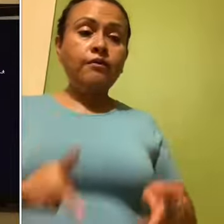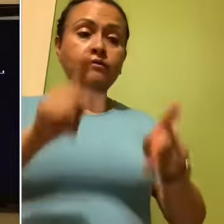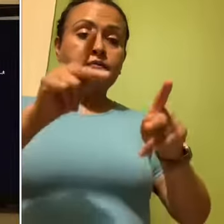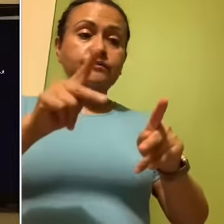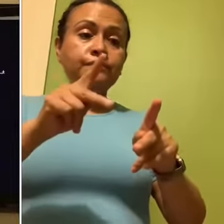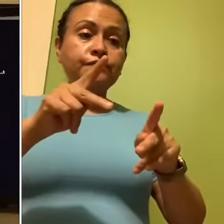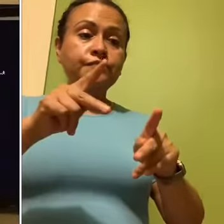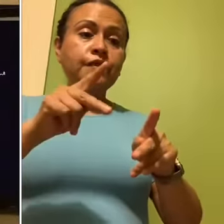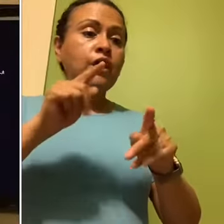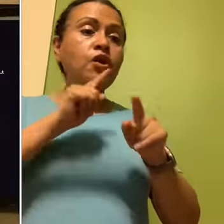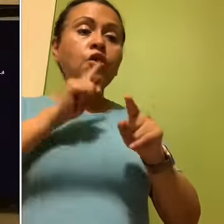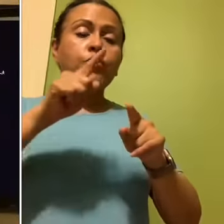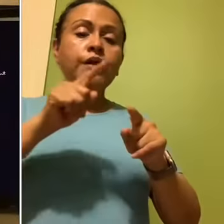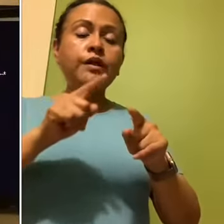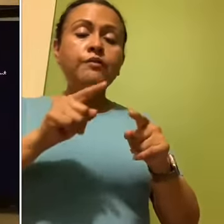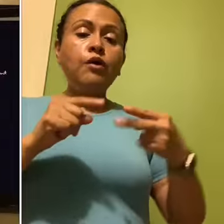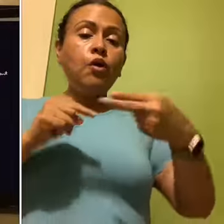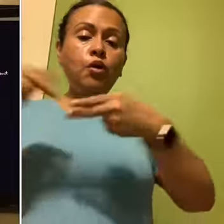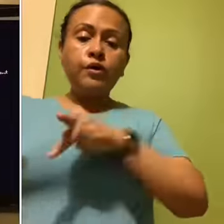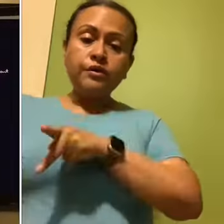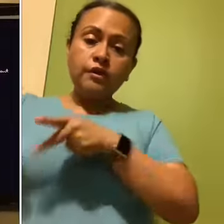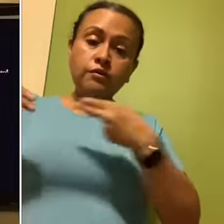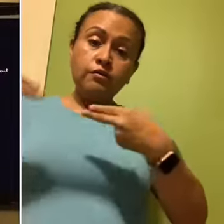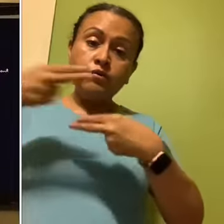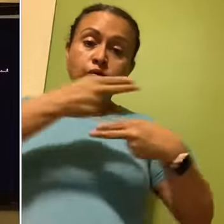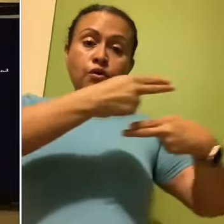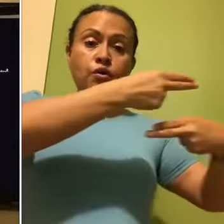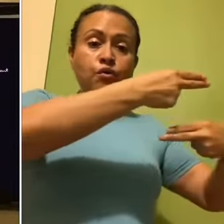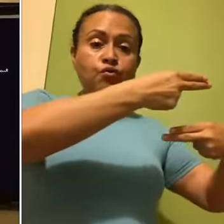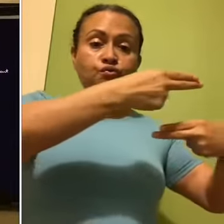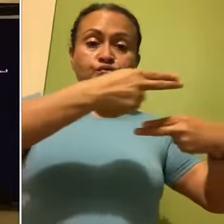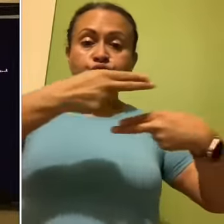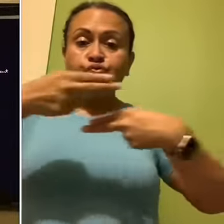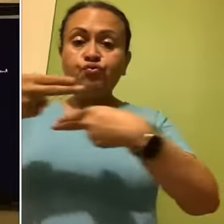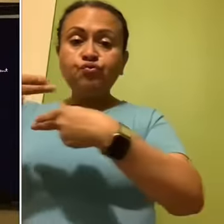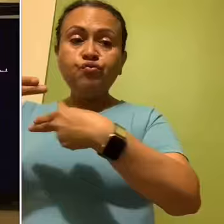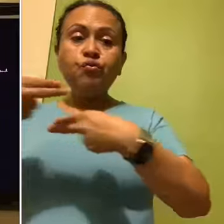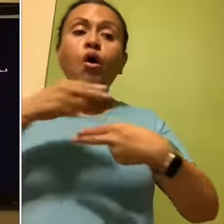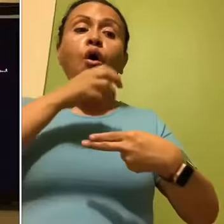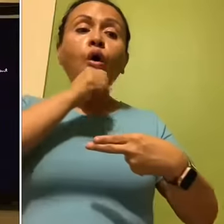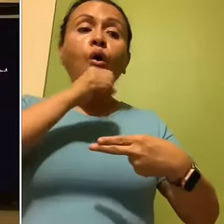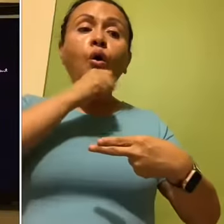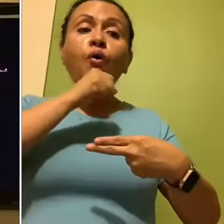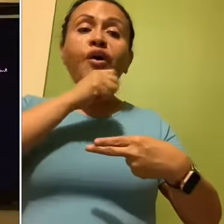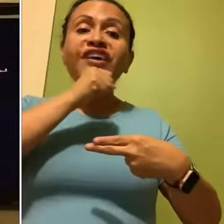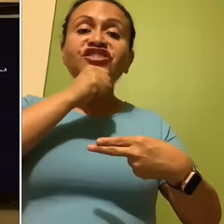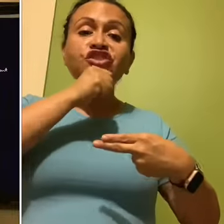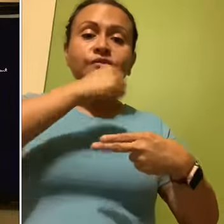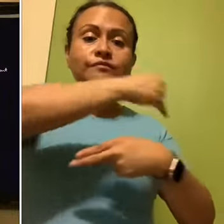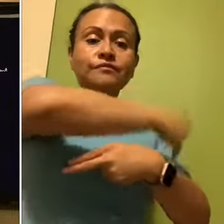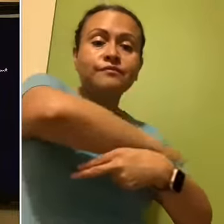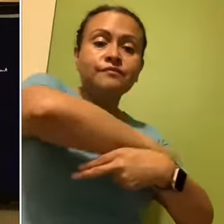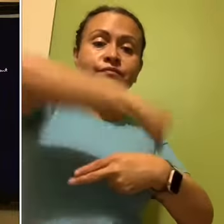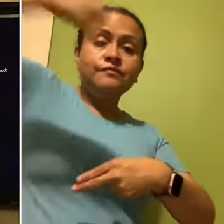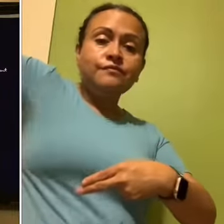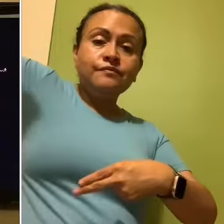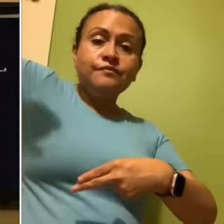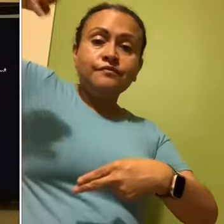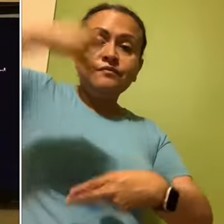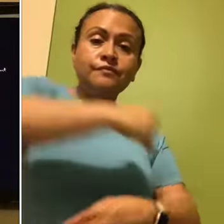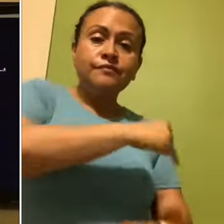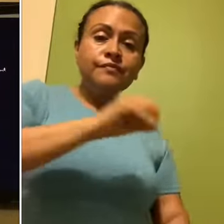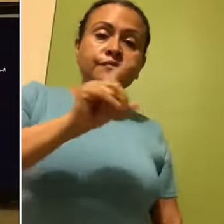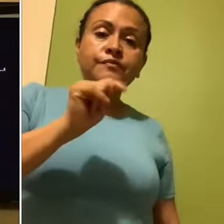parallel to that one. They essentially are perfectly horizontal. And now you can view our orange line as a